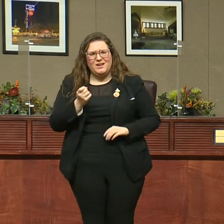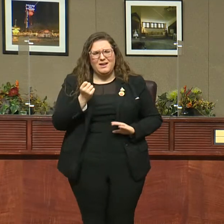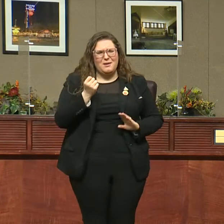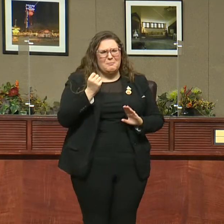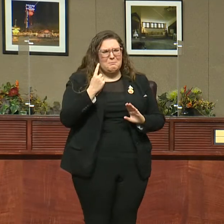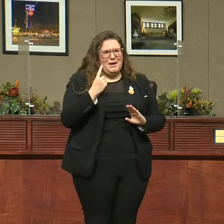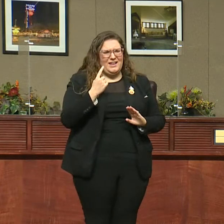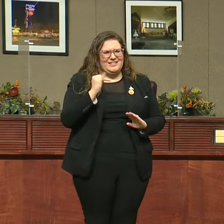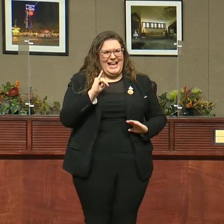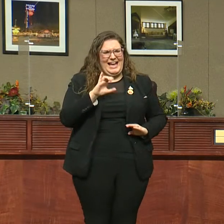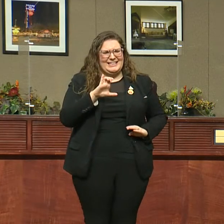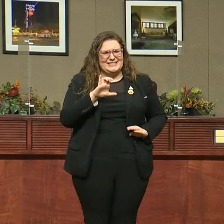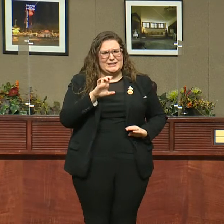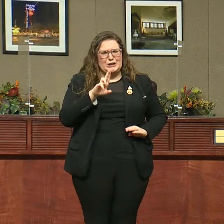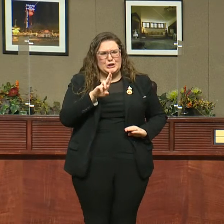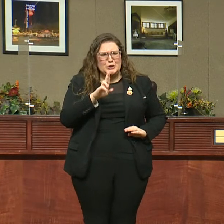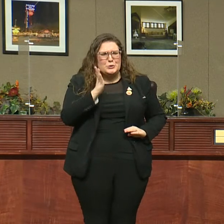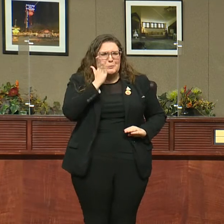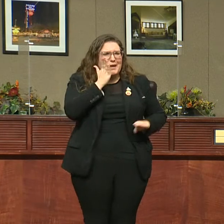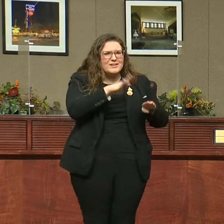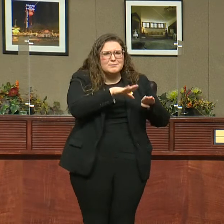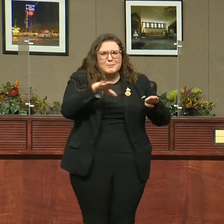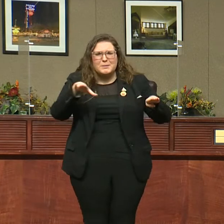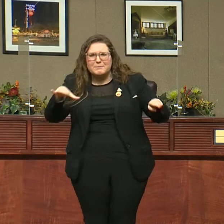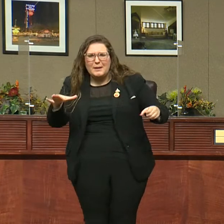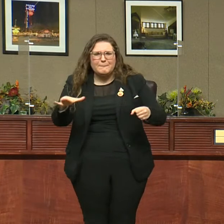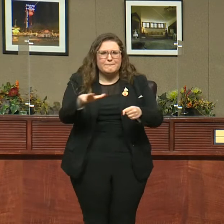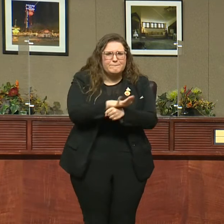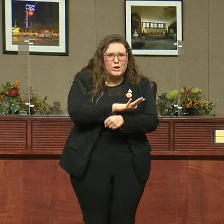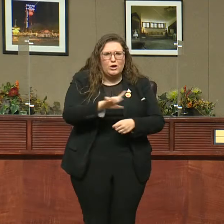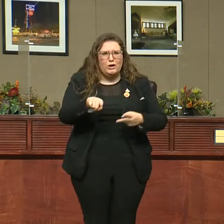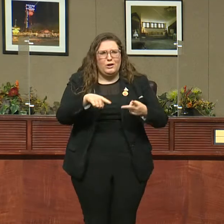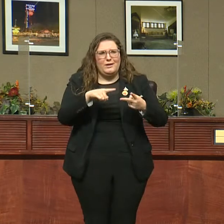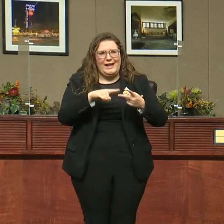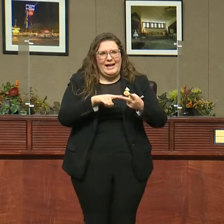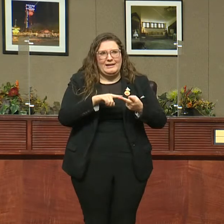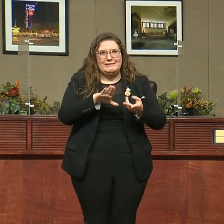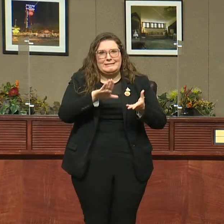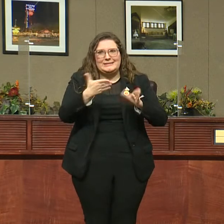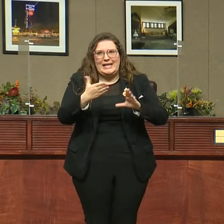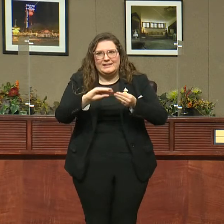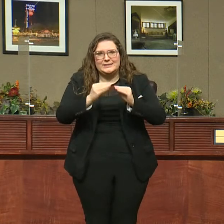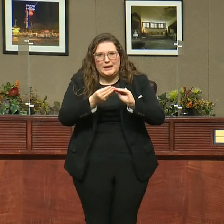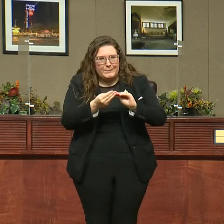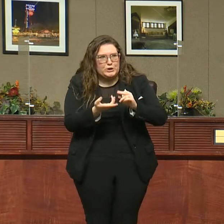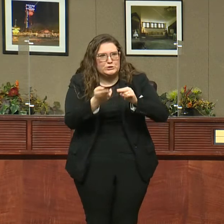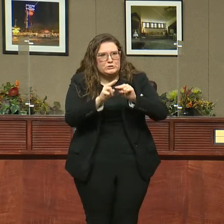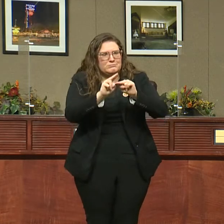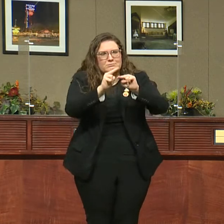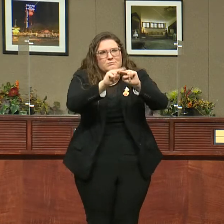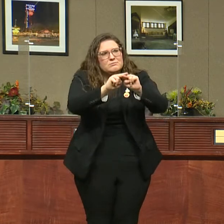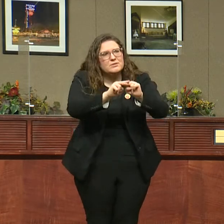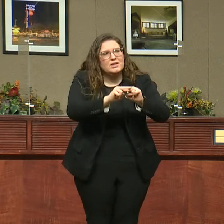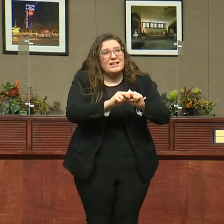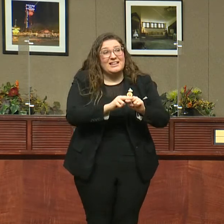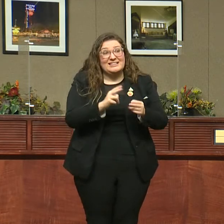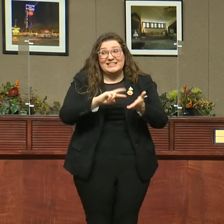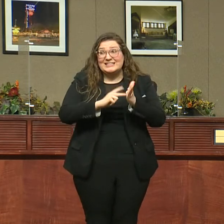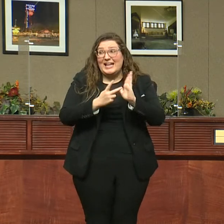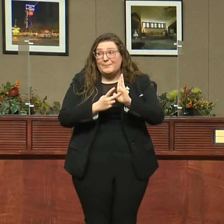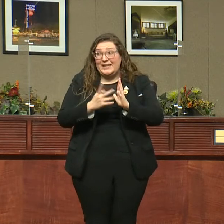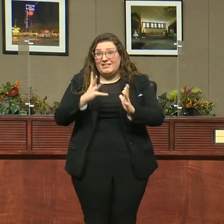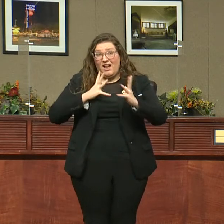our peak after the holidays, or what should we read from that? So still not a trend.